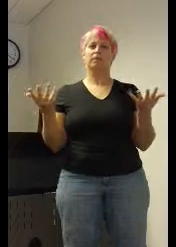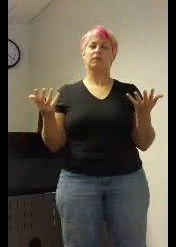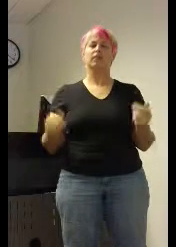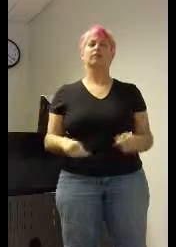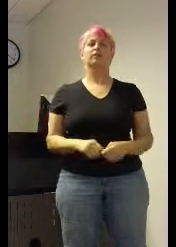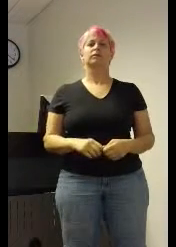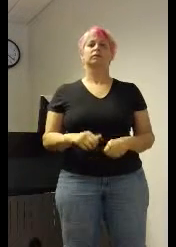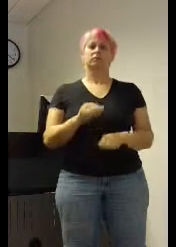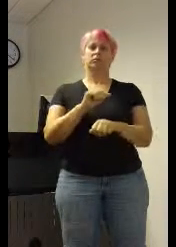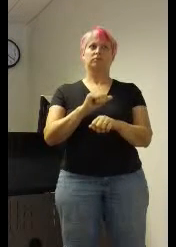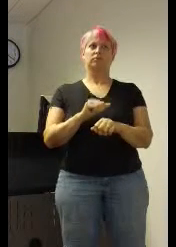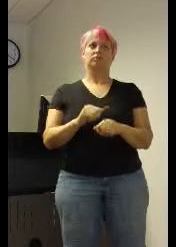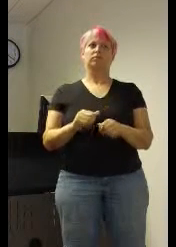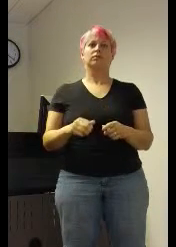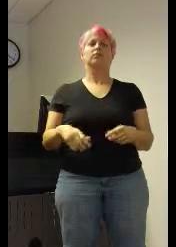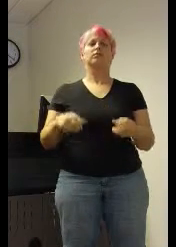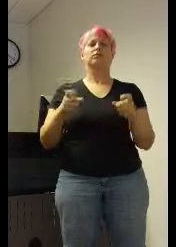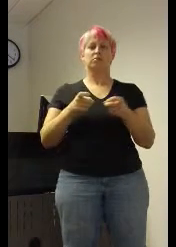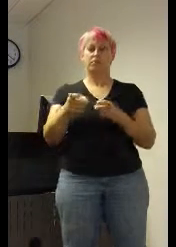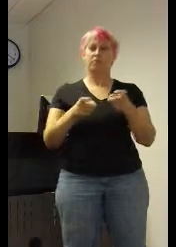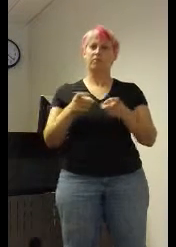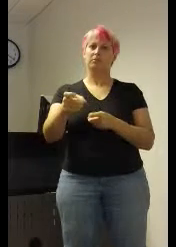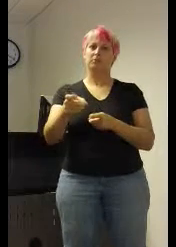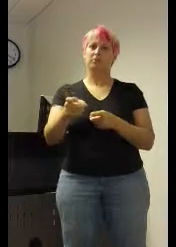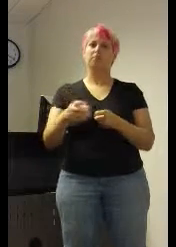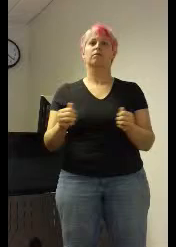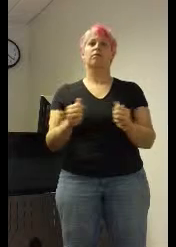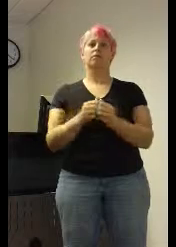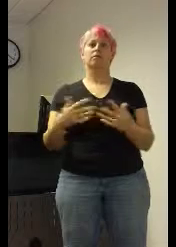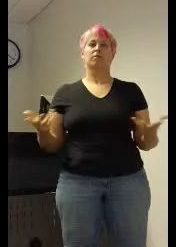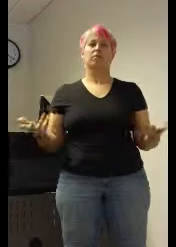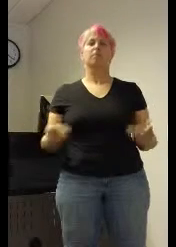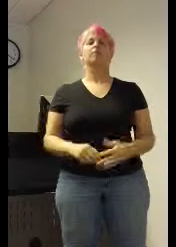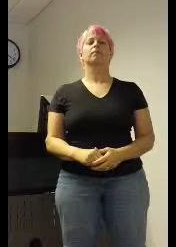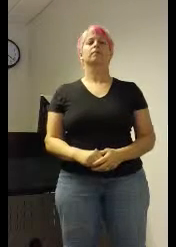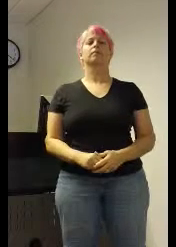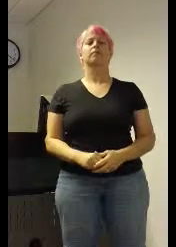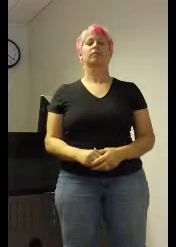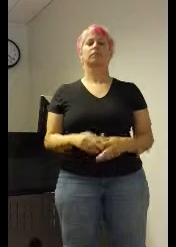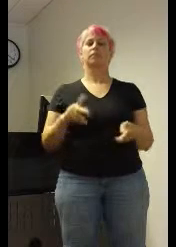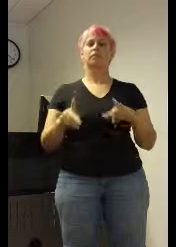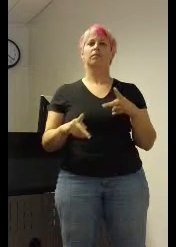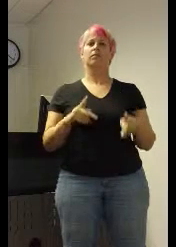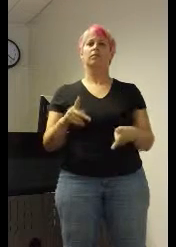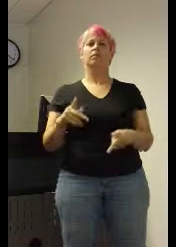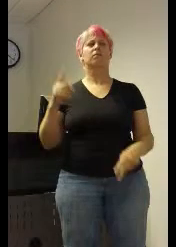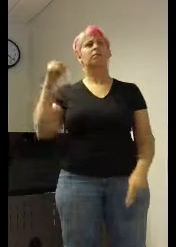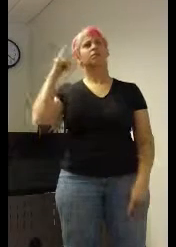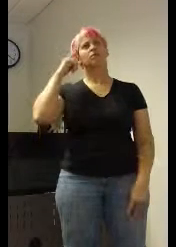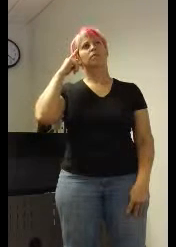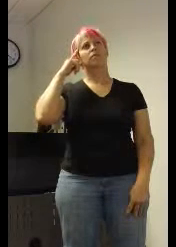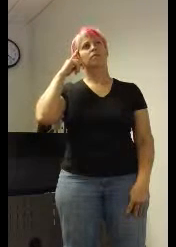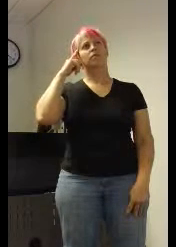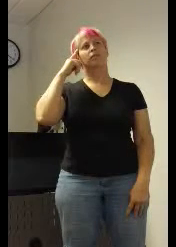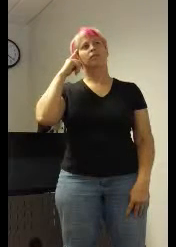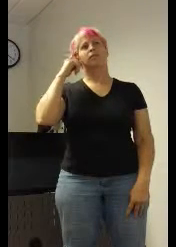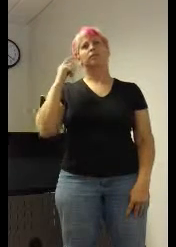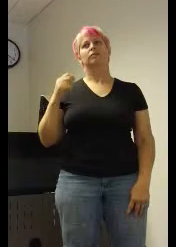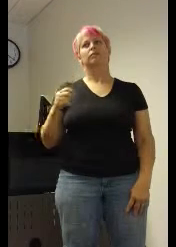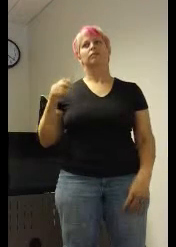we even answer the question whether or not it's real, because there are people who think it's just one of those made-up things because we don't want to